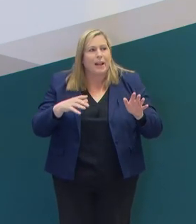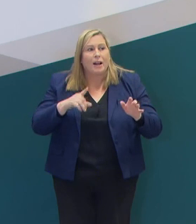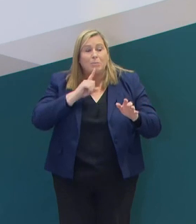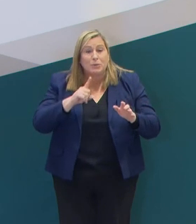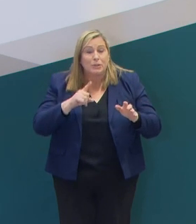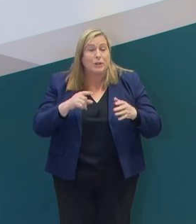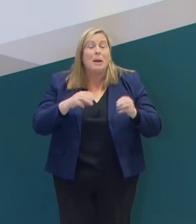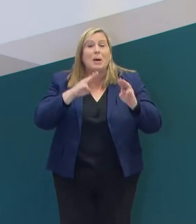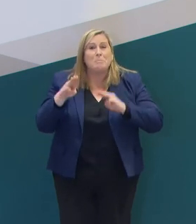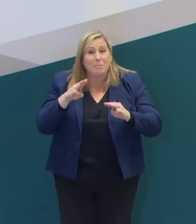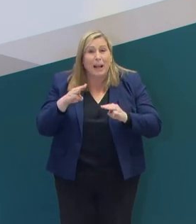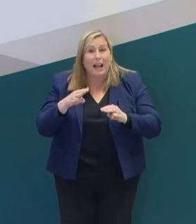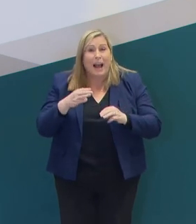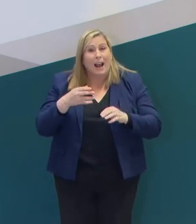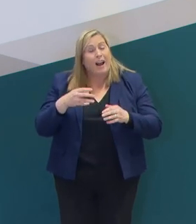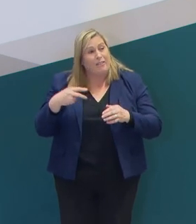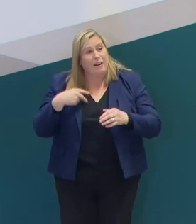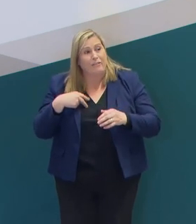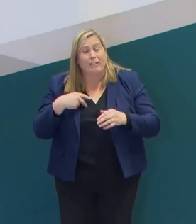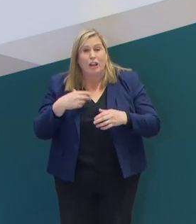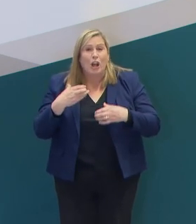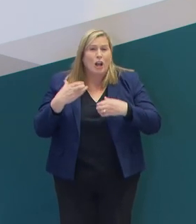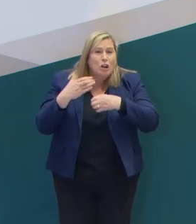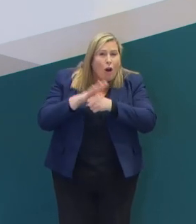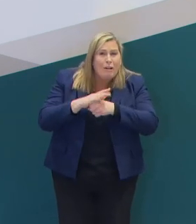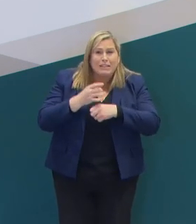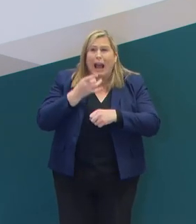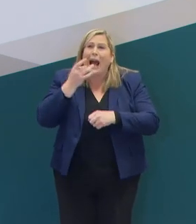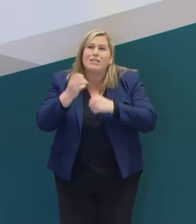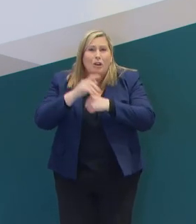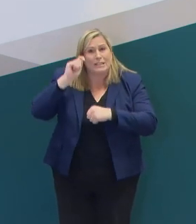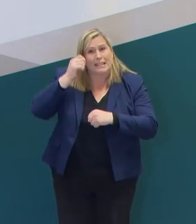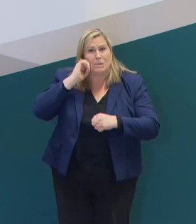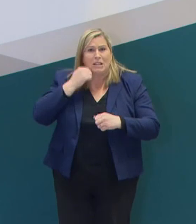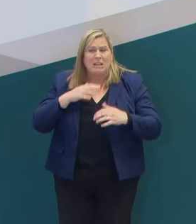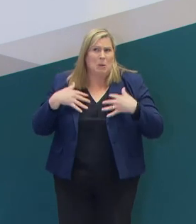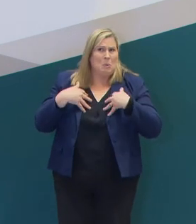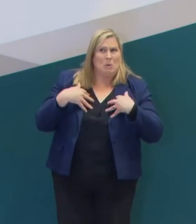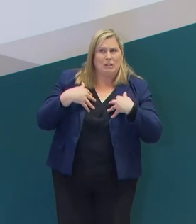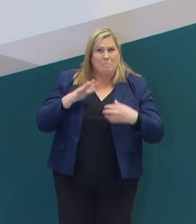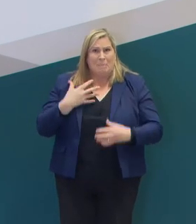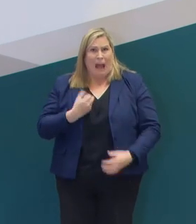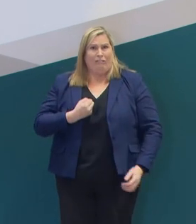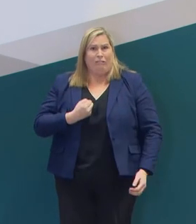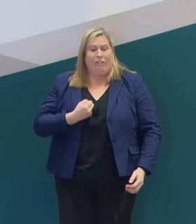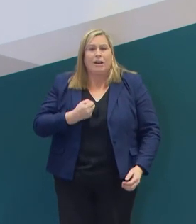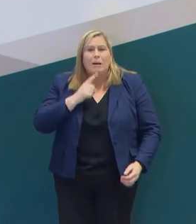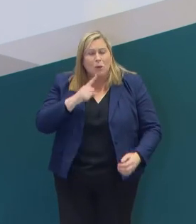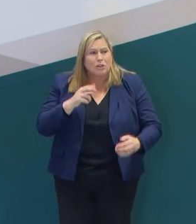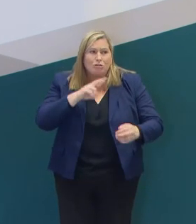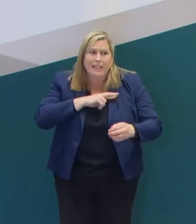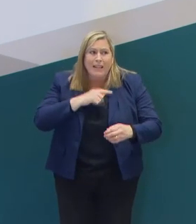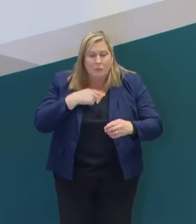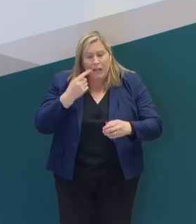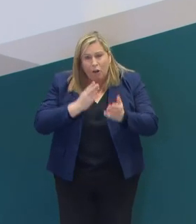caution. So people being very cautious, which is an understandable thing. People are concerned, people are worried. We monitor that through our market